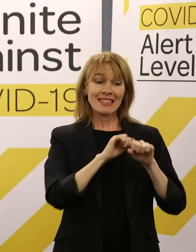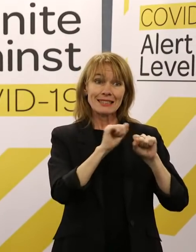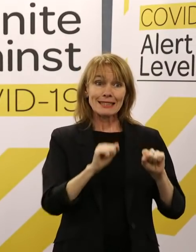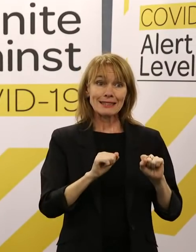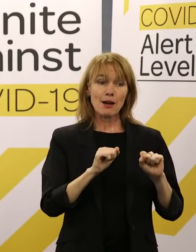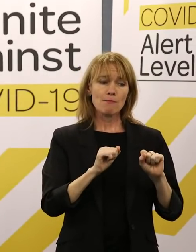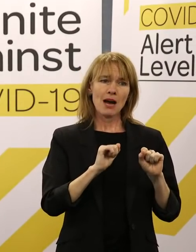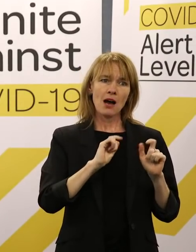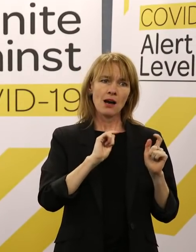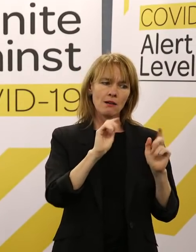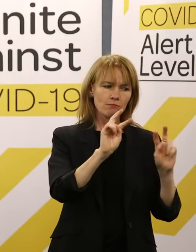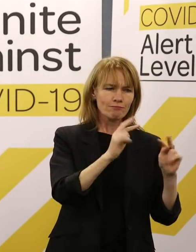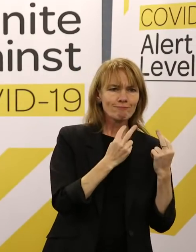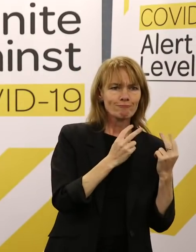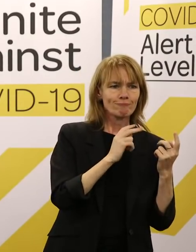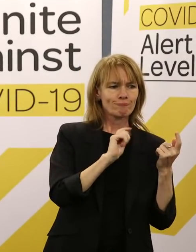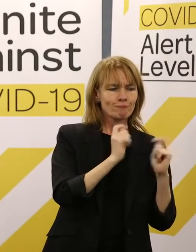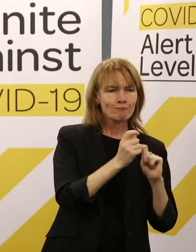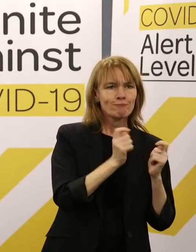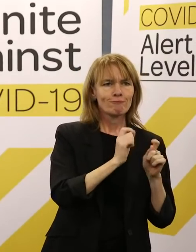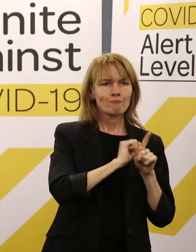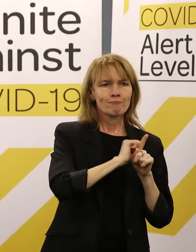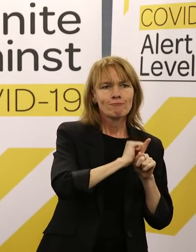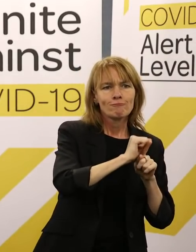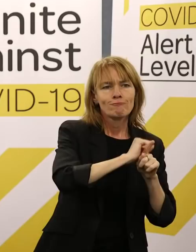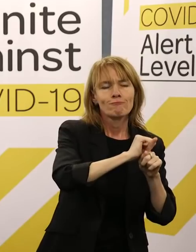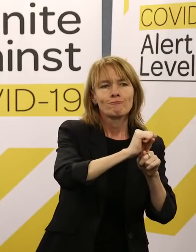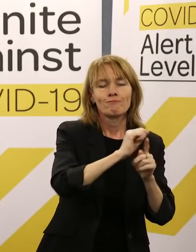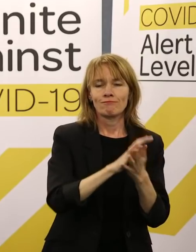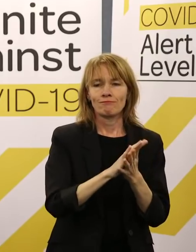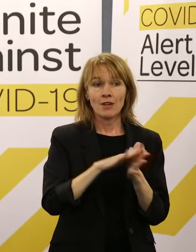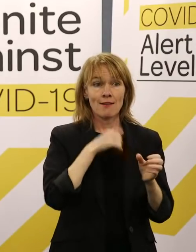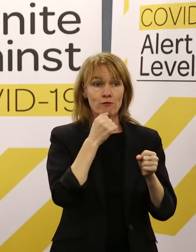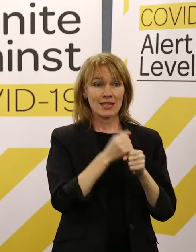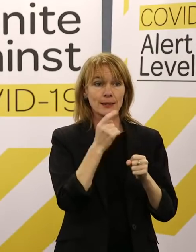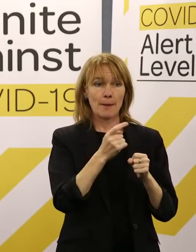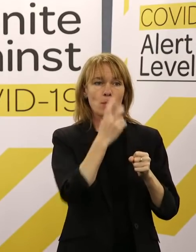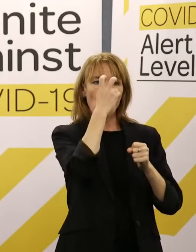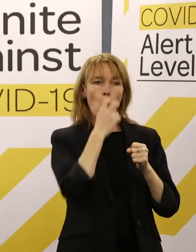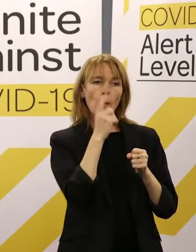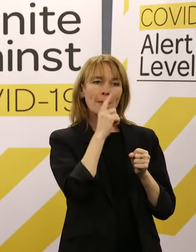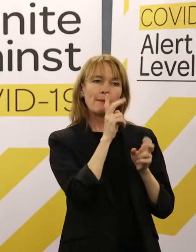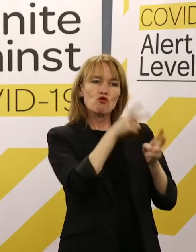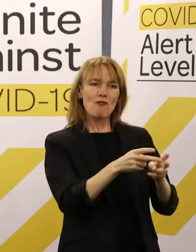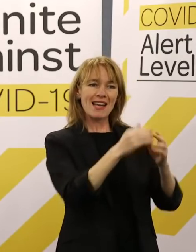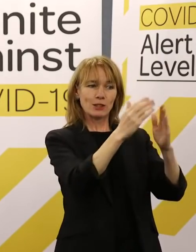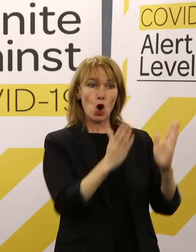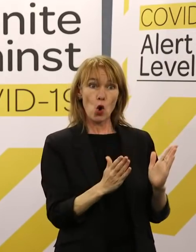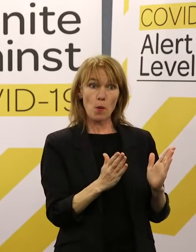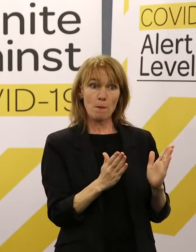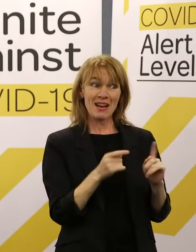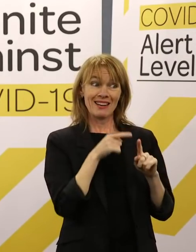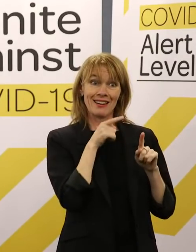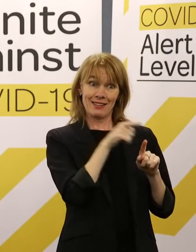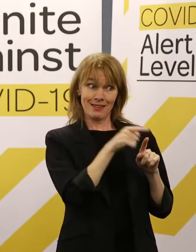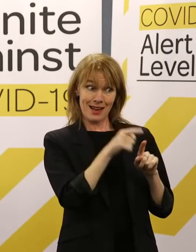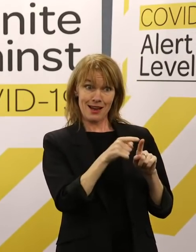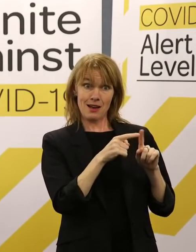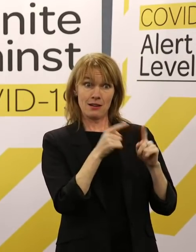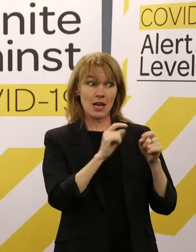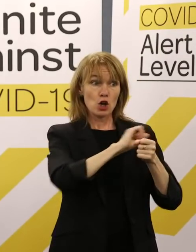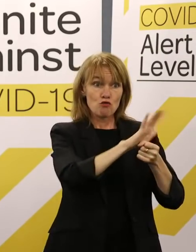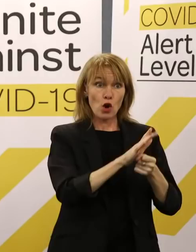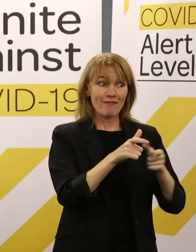our response in aged residential care has had a thorough review by both myself, the Ombudsman has done some work,